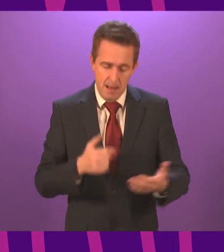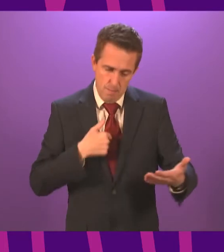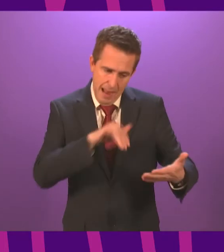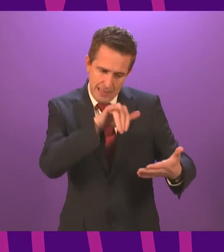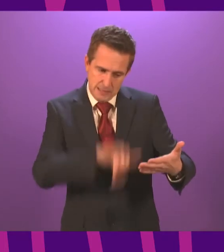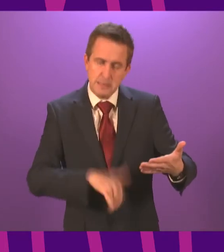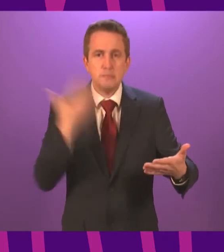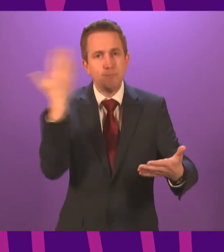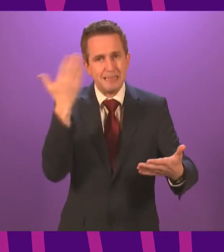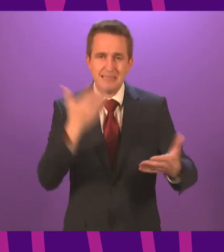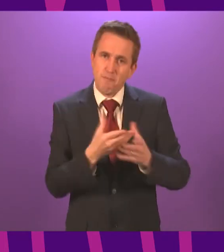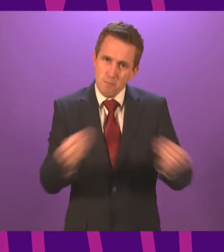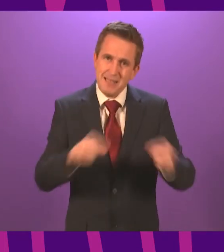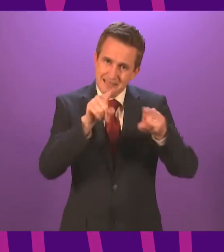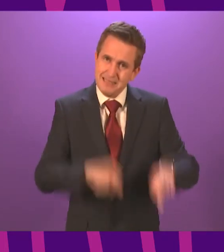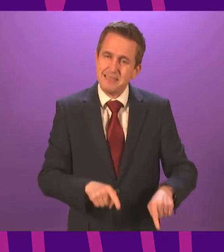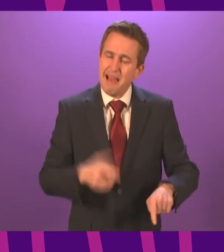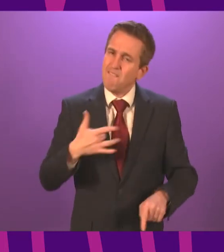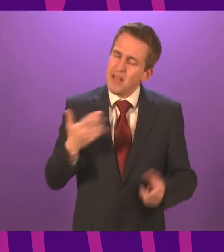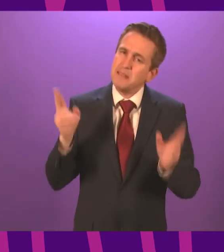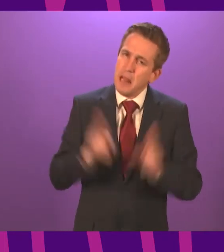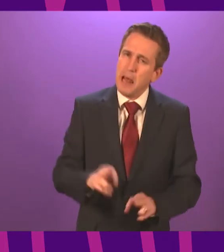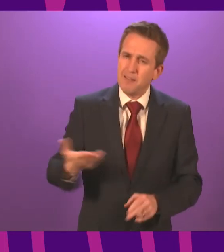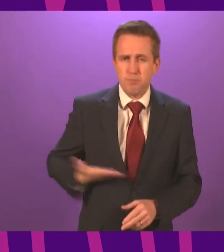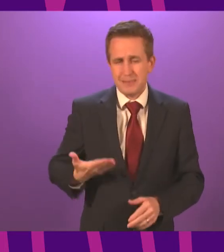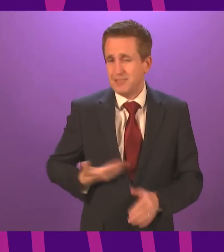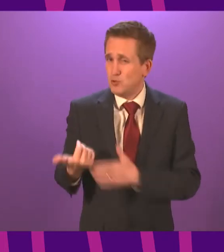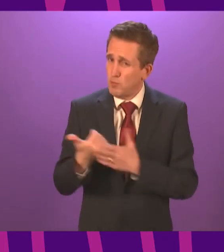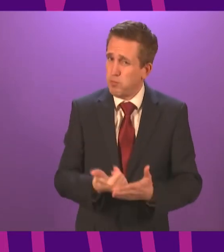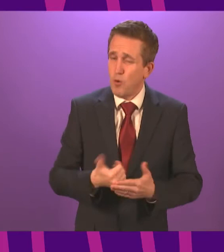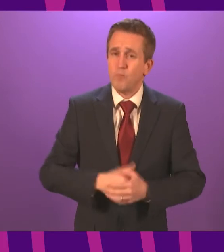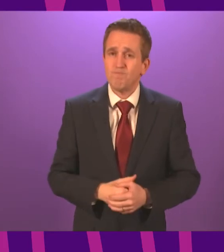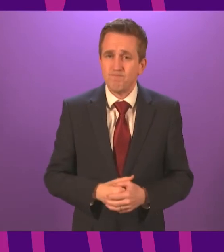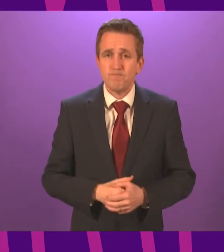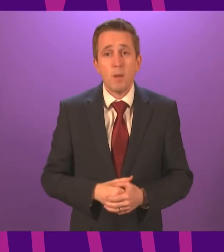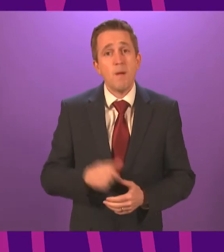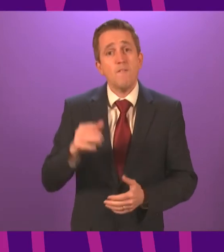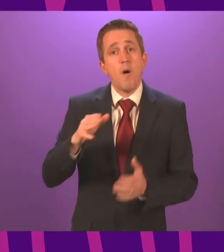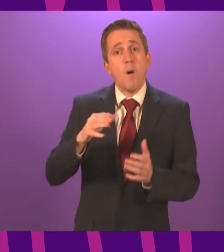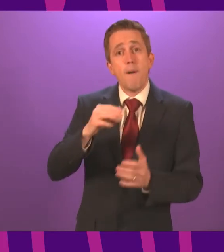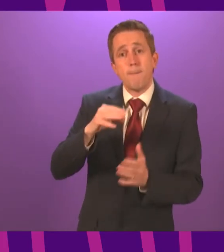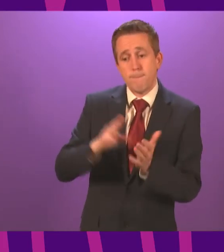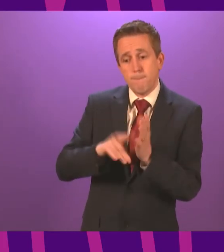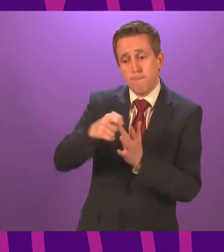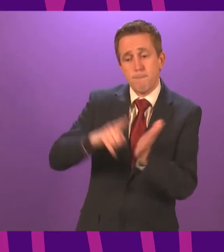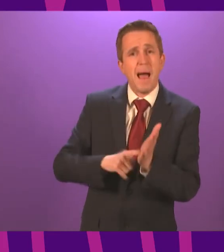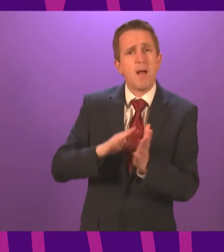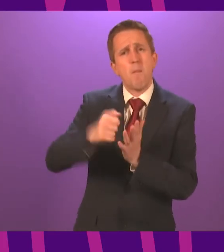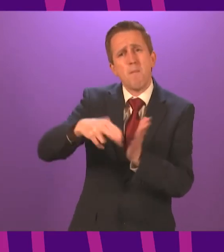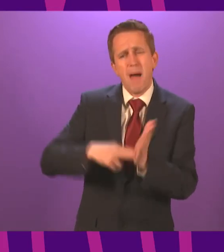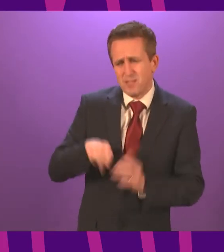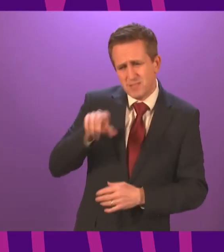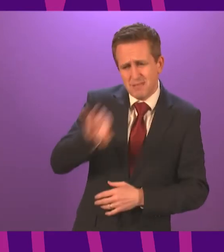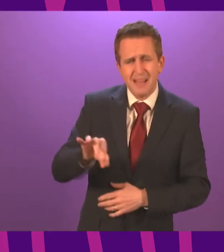of my speech, but I'm really concerned about the lack of business support. But again, my other question is for Michael Matheson. You don't seem to have done